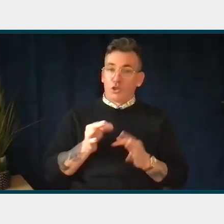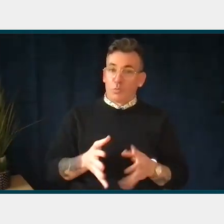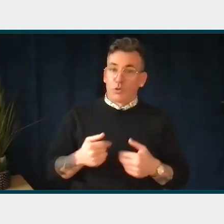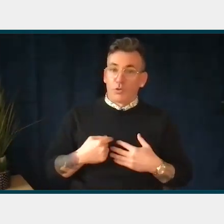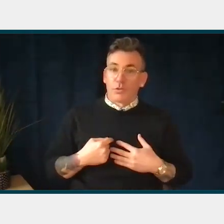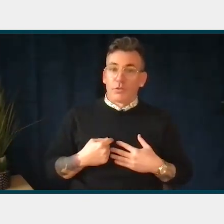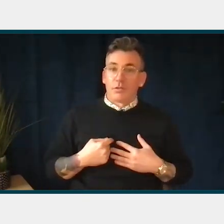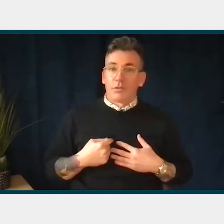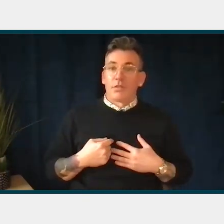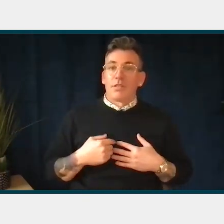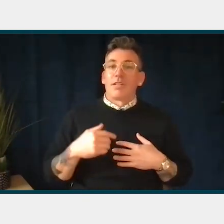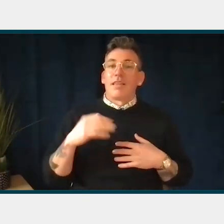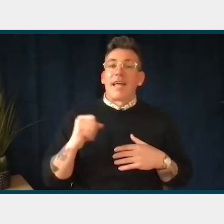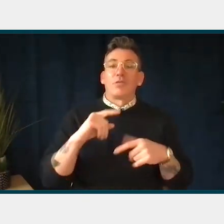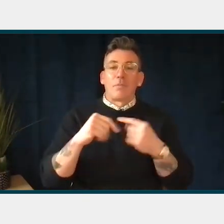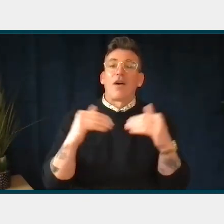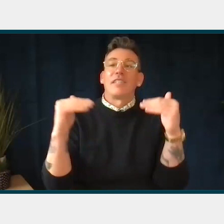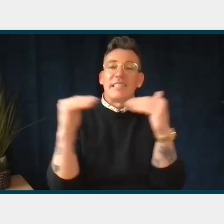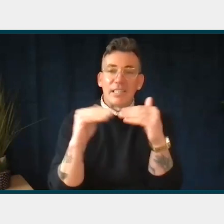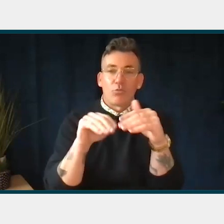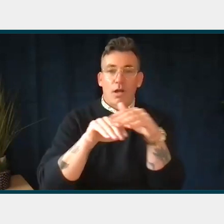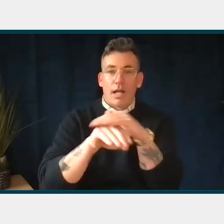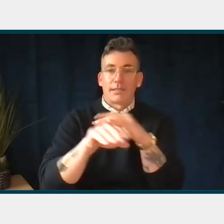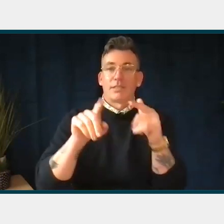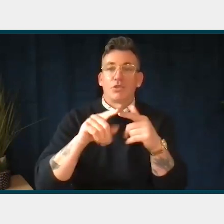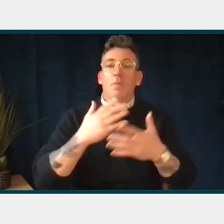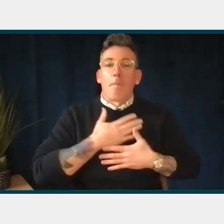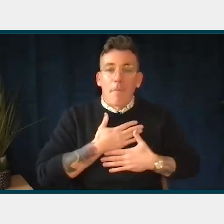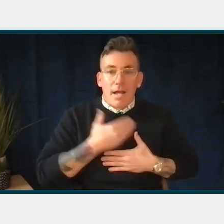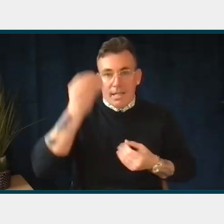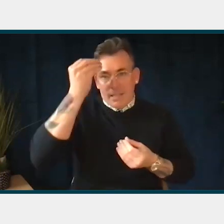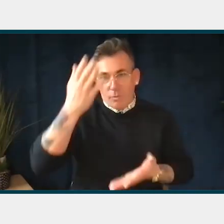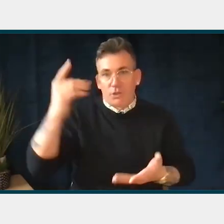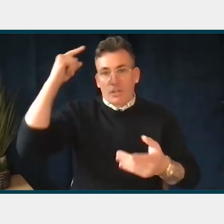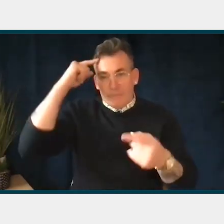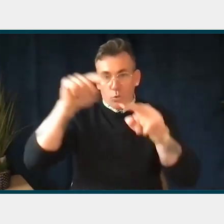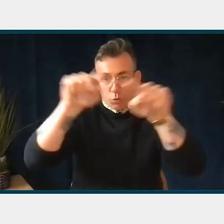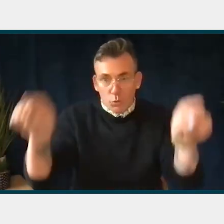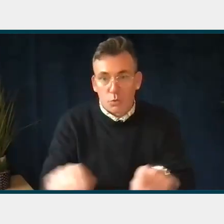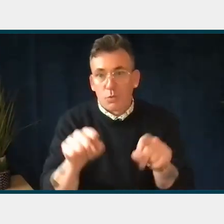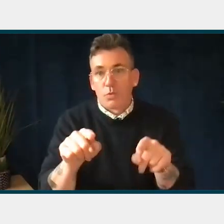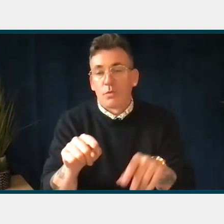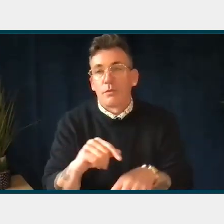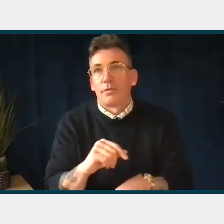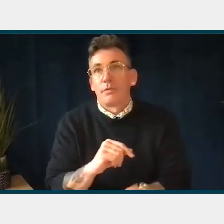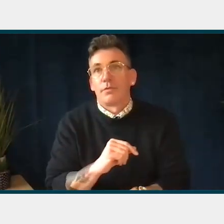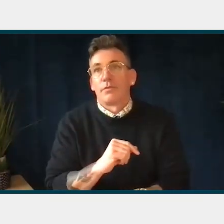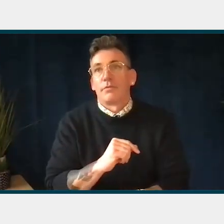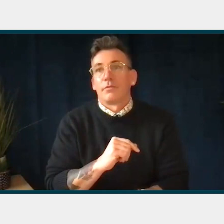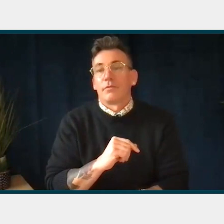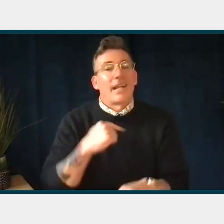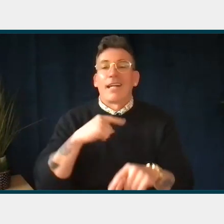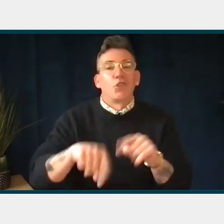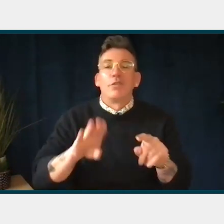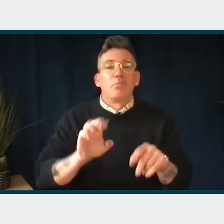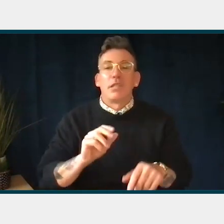it started with me telling you that I want my interpreters. And that was about equal access to my information, my